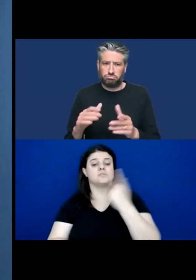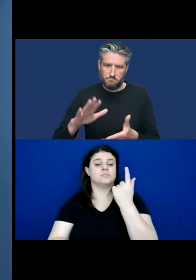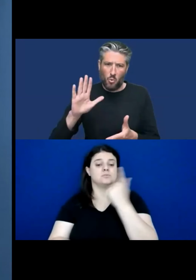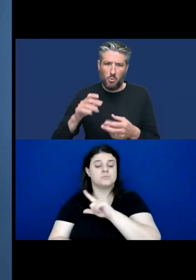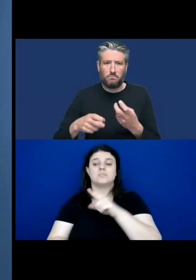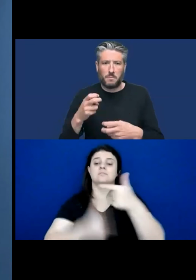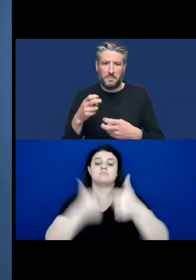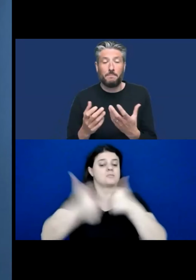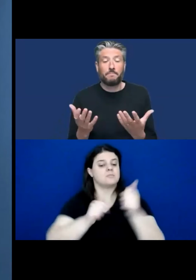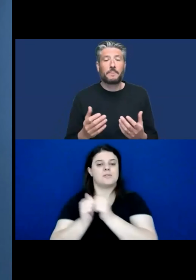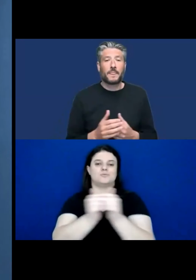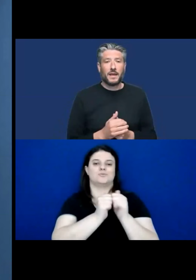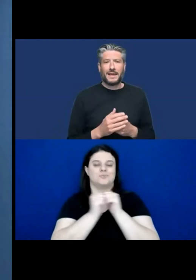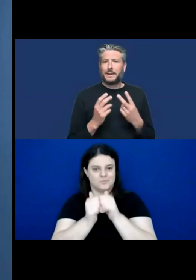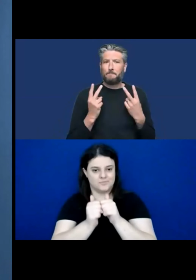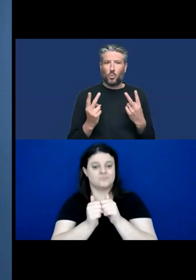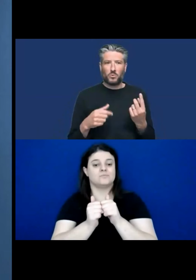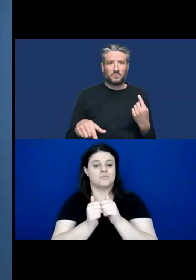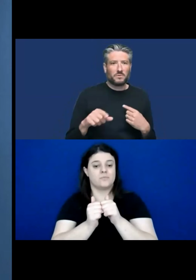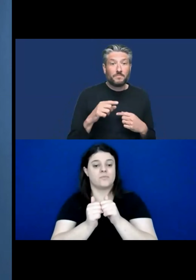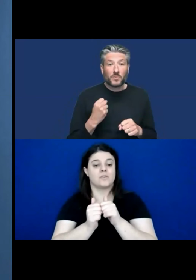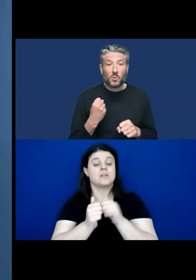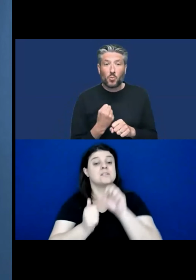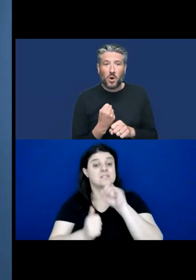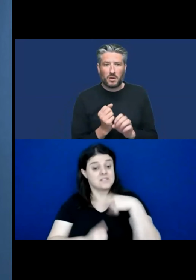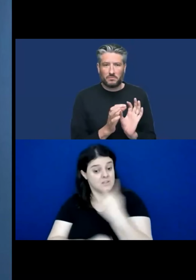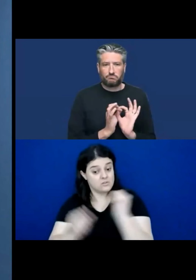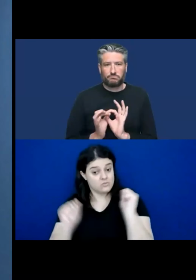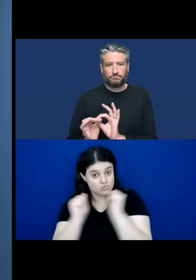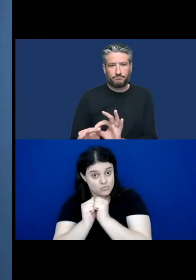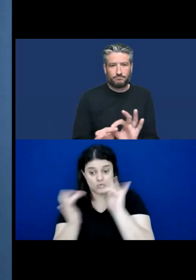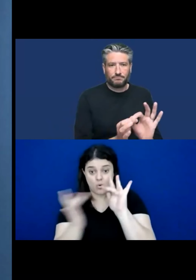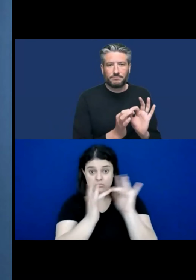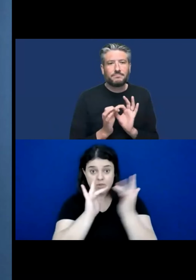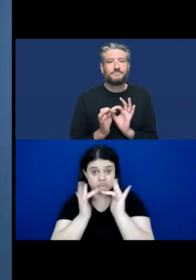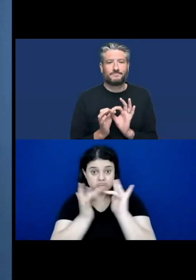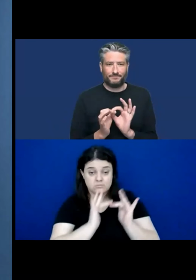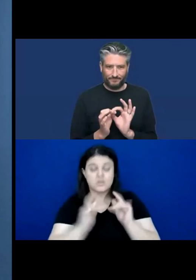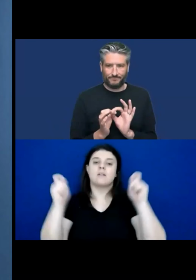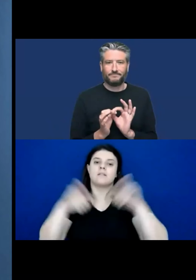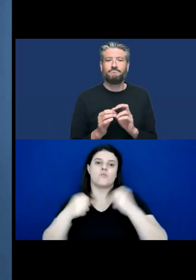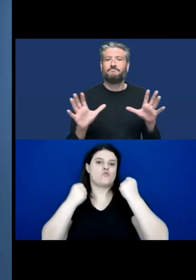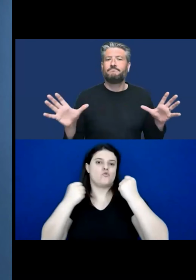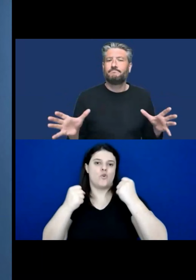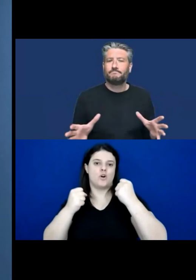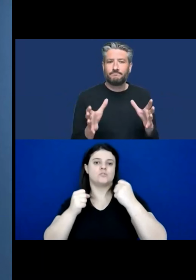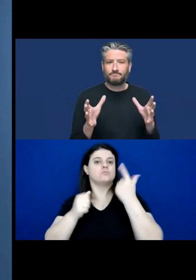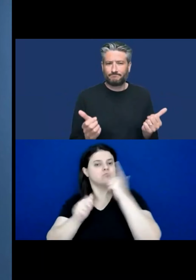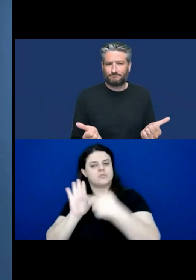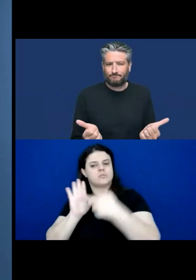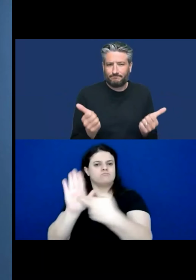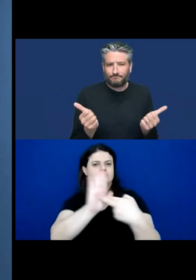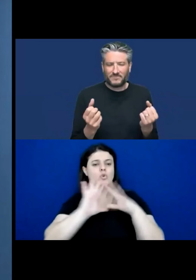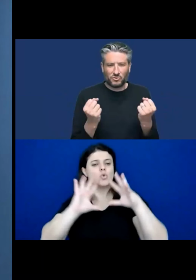together, because if we are together, if we are connected, we can become a strong voice for all deafblind people in